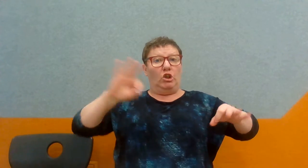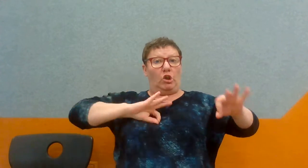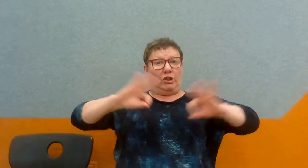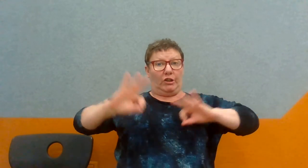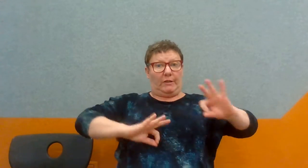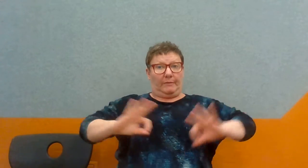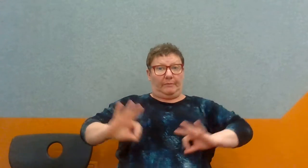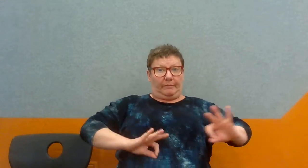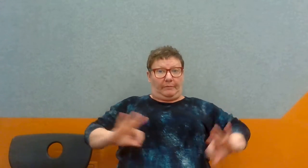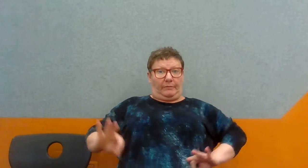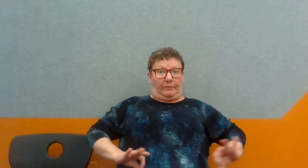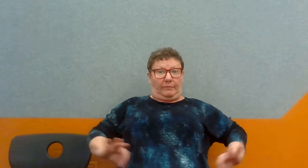Dots.